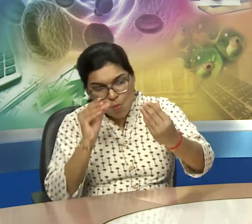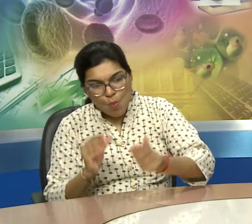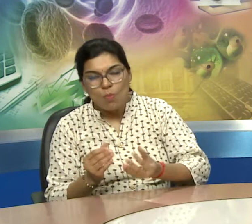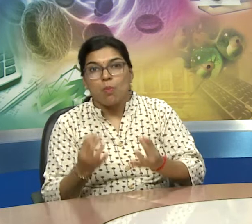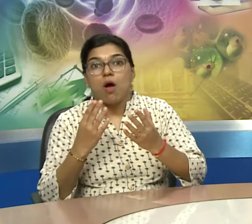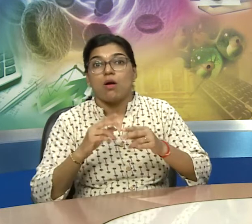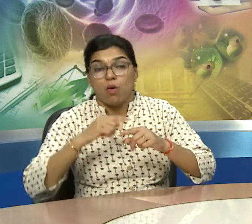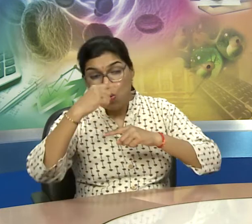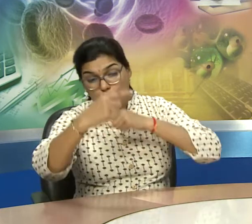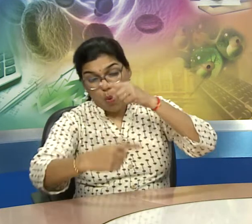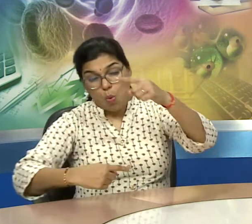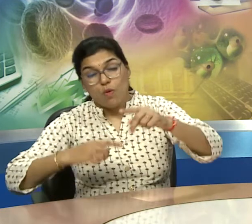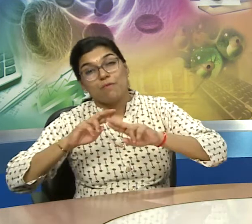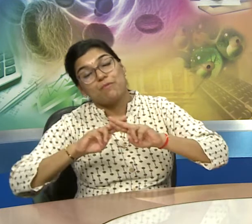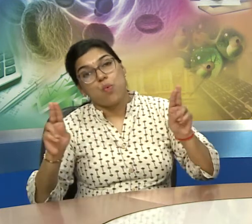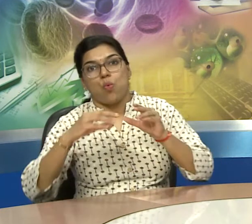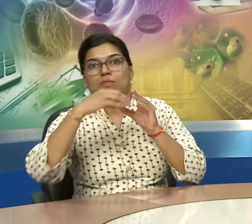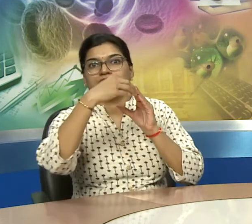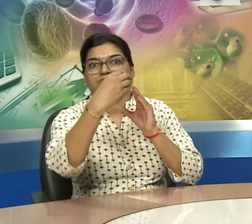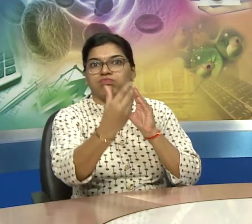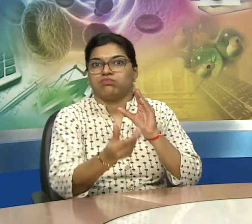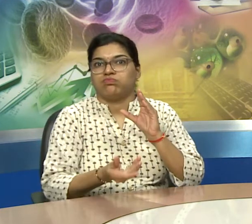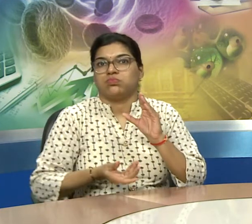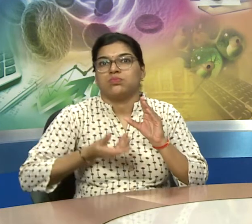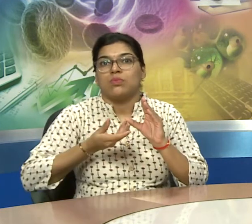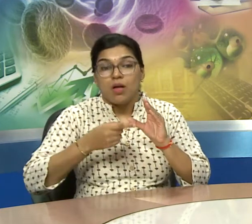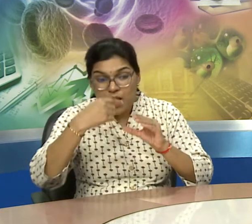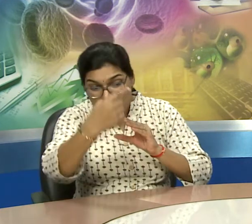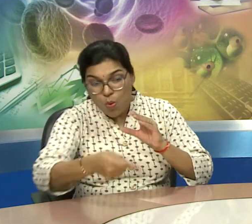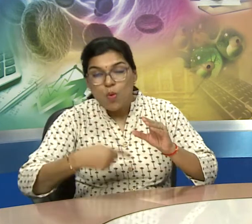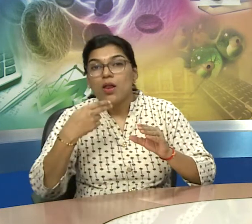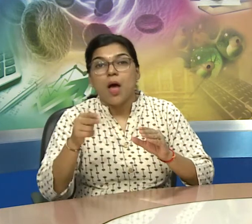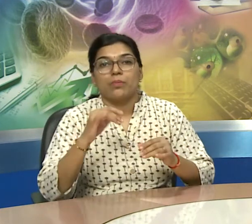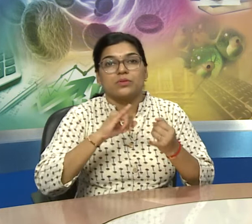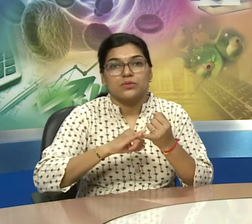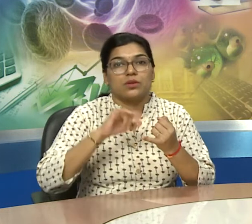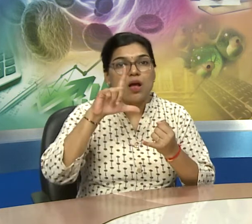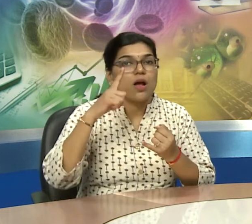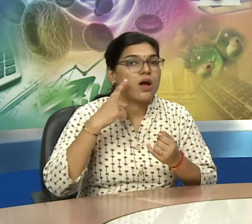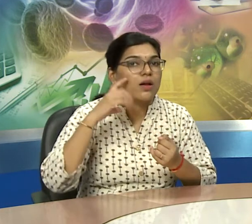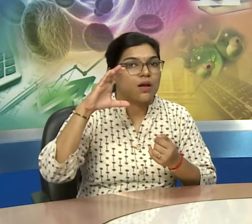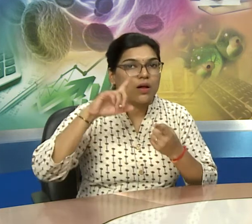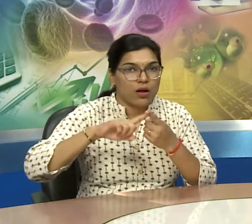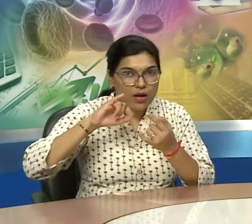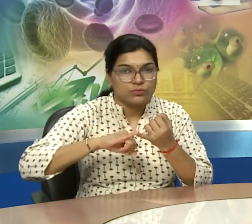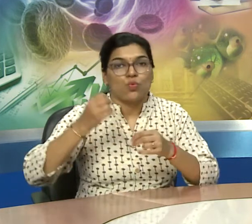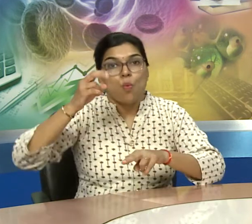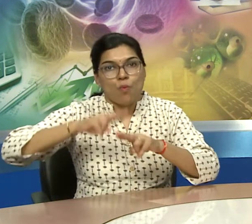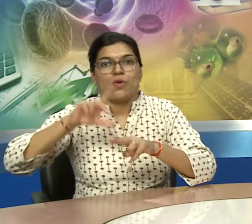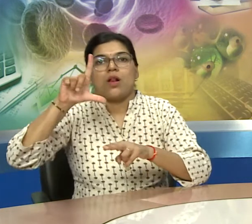taken and then cut into shape, which is round in shape. So that slice of log was used as wheel for the